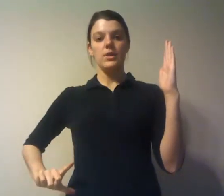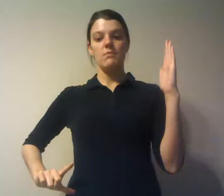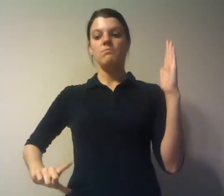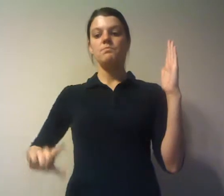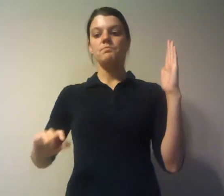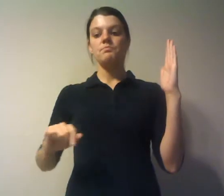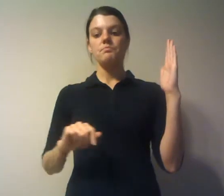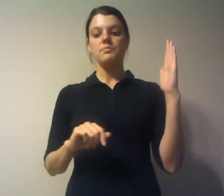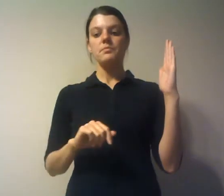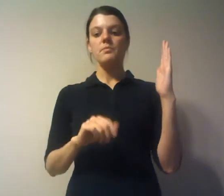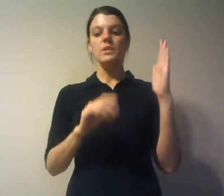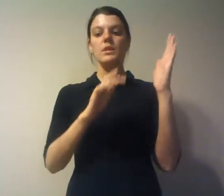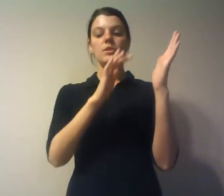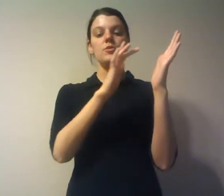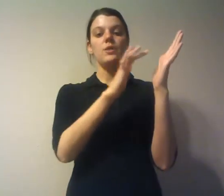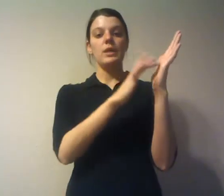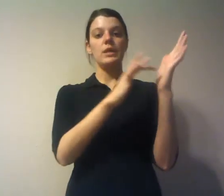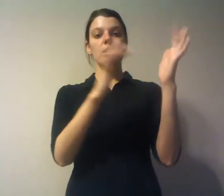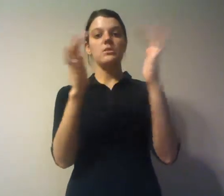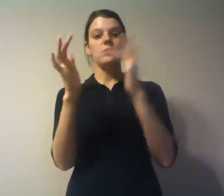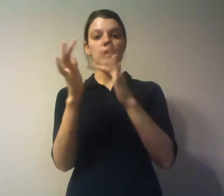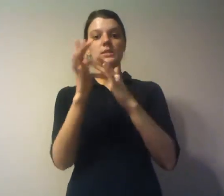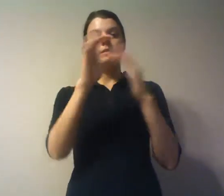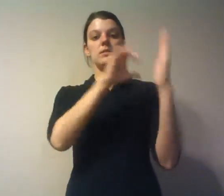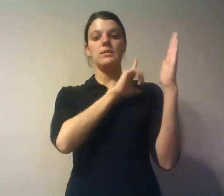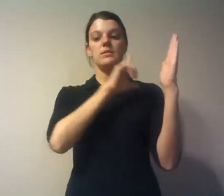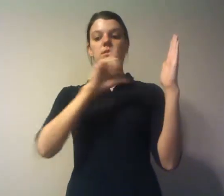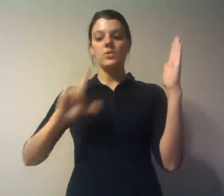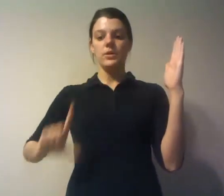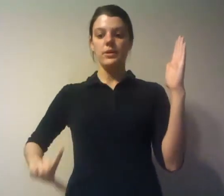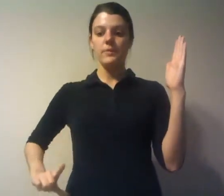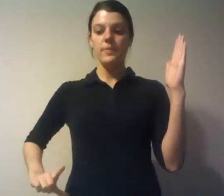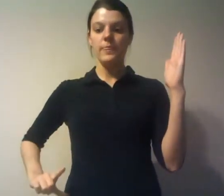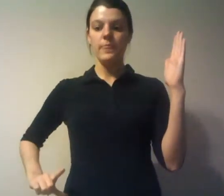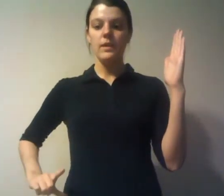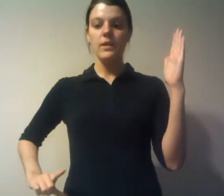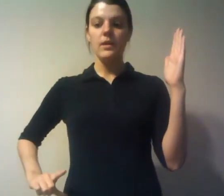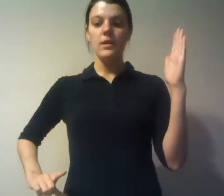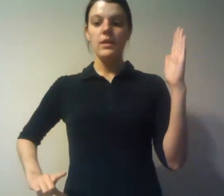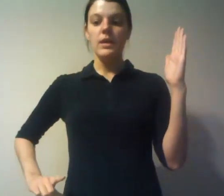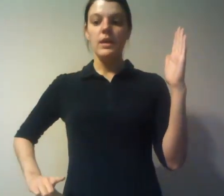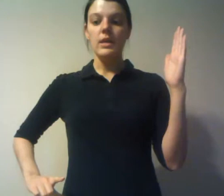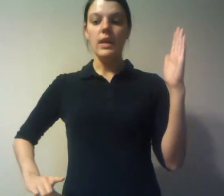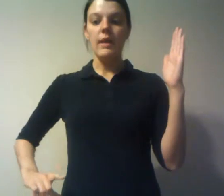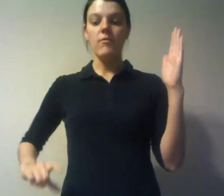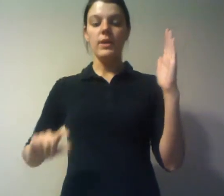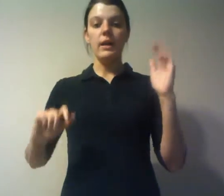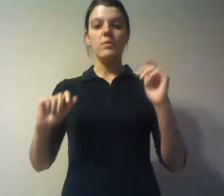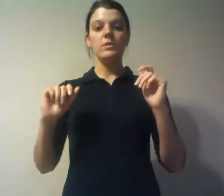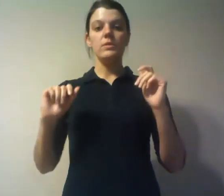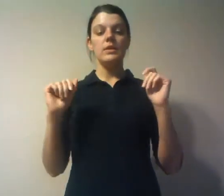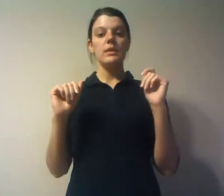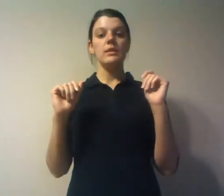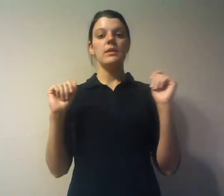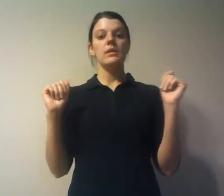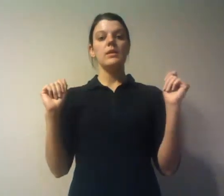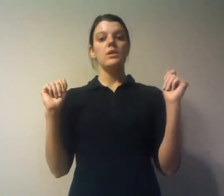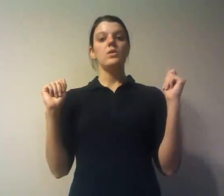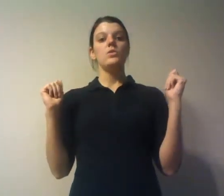hip. And then you do that again. Jesus is the Lord. And every eye will see.